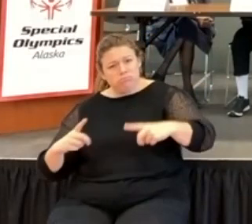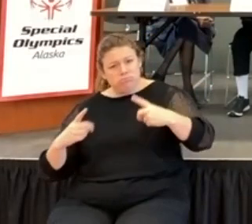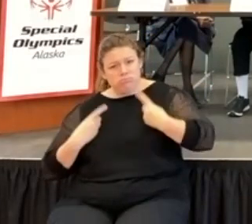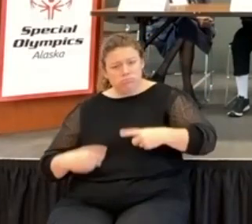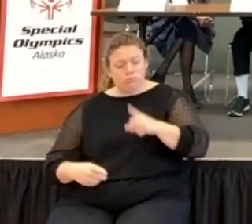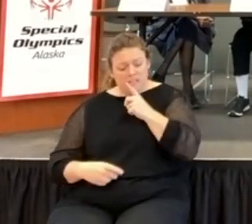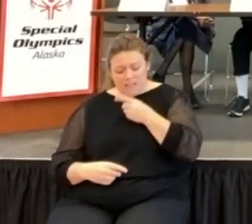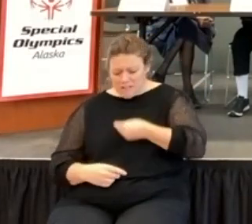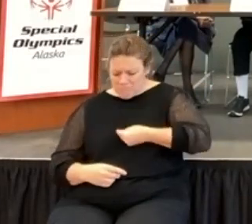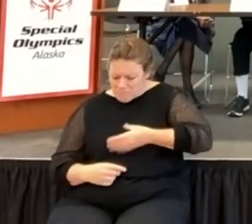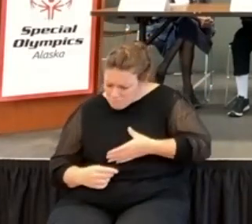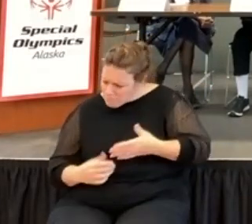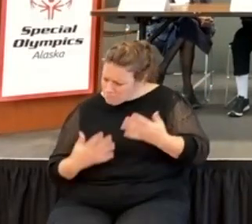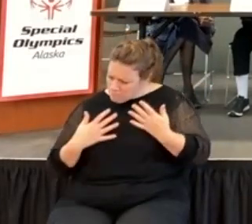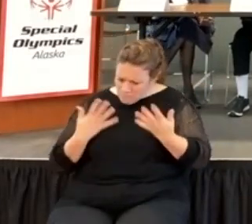beginning,